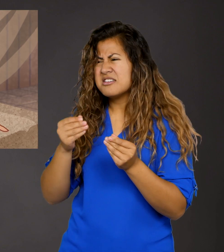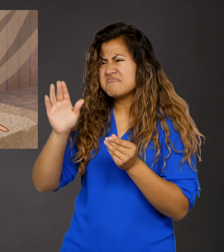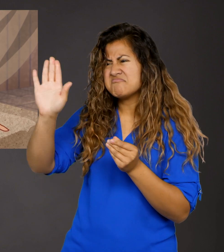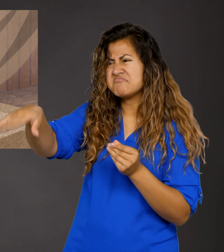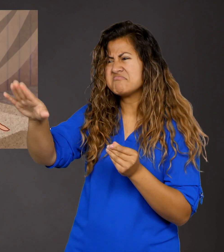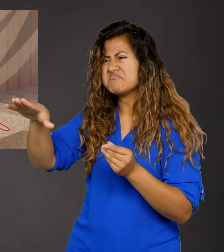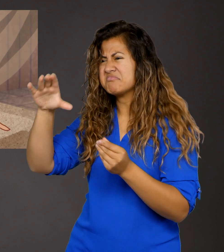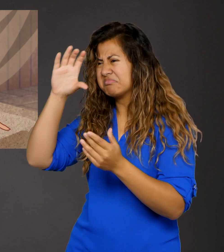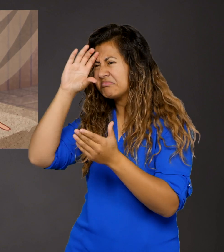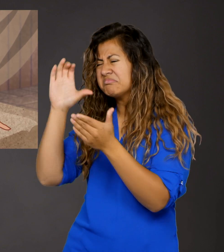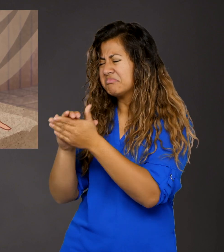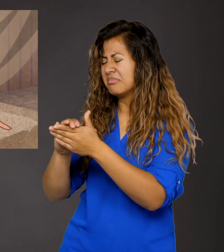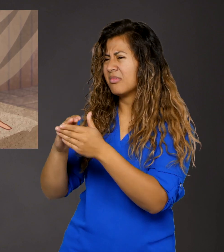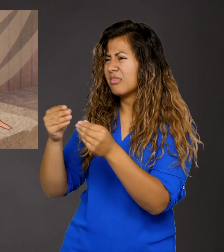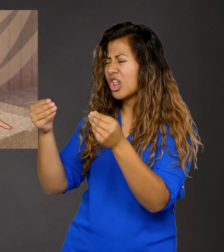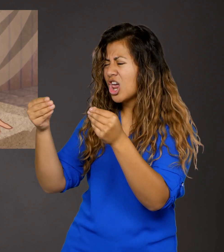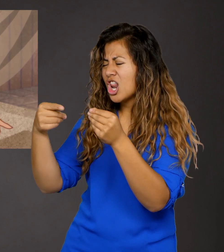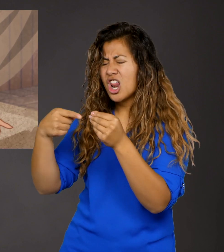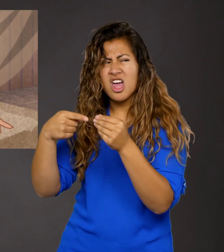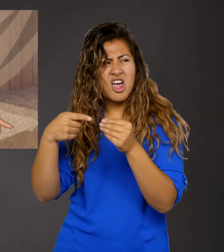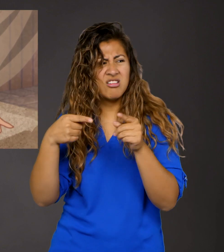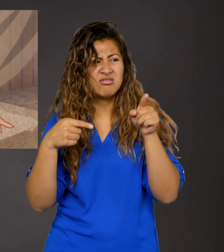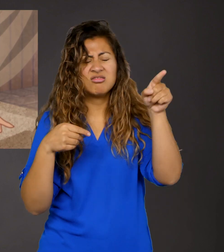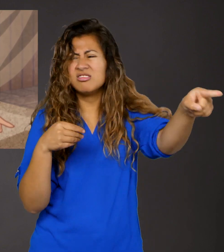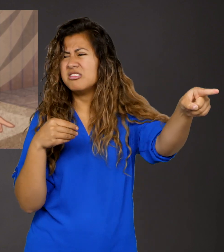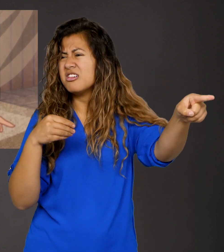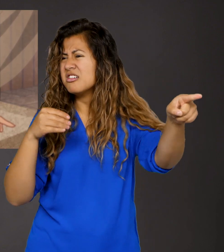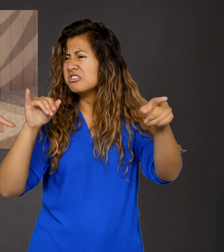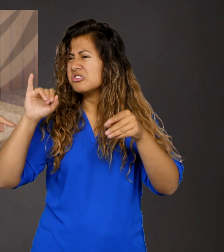She showed Potiphar a piece of Joseph's clothing.